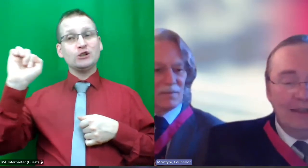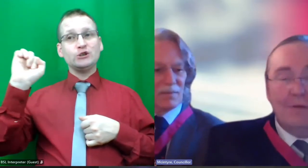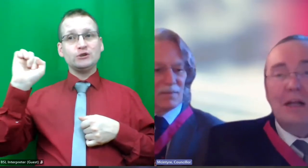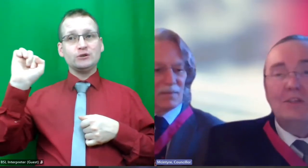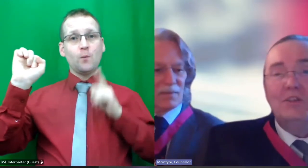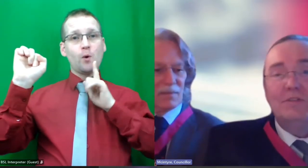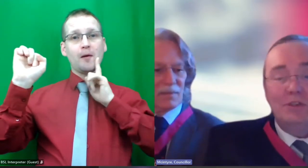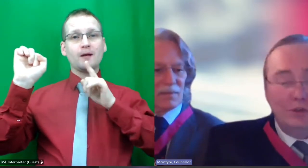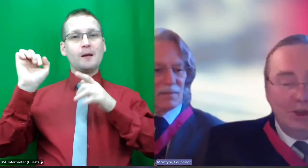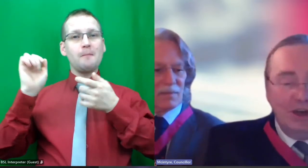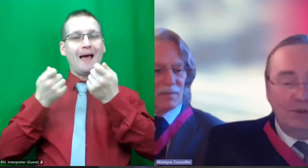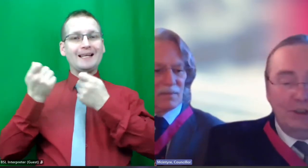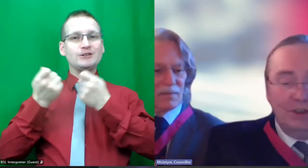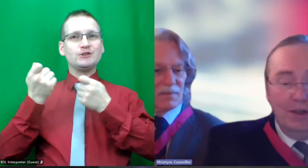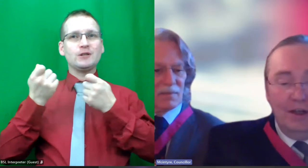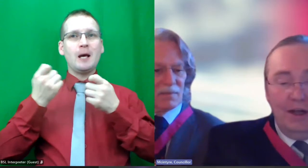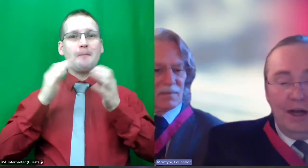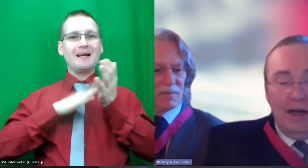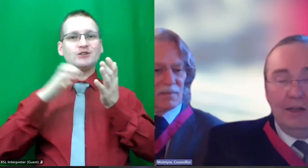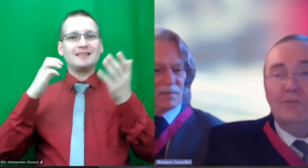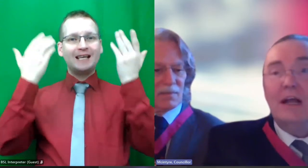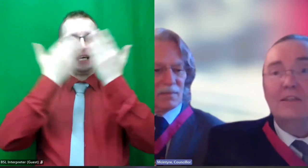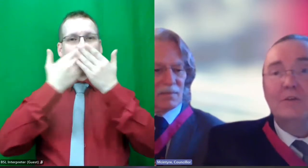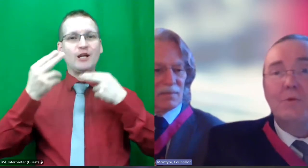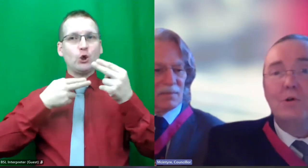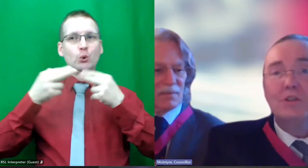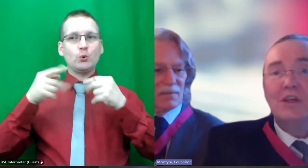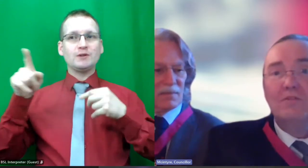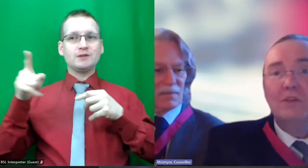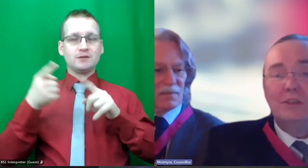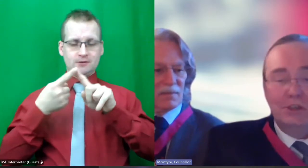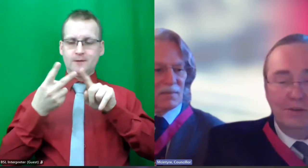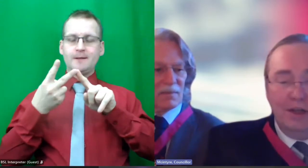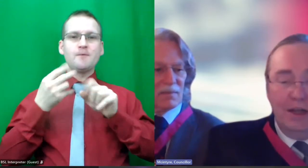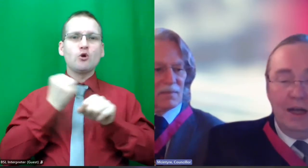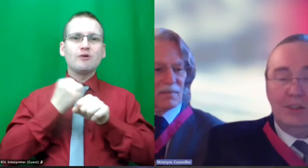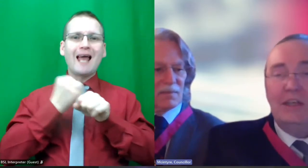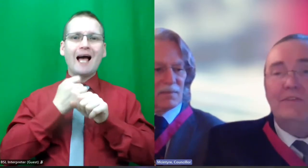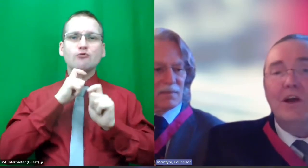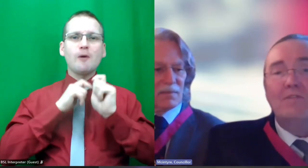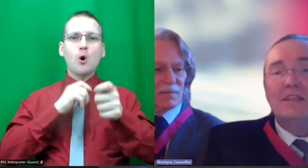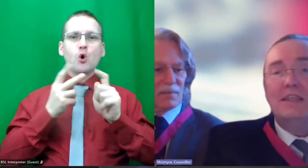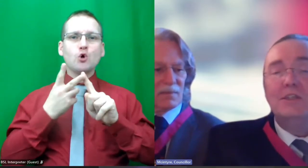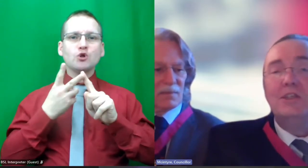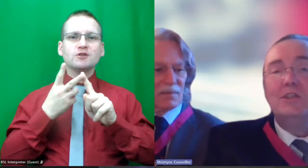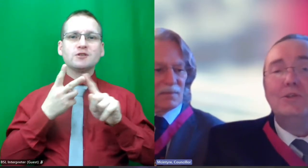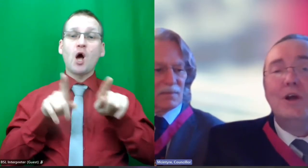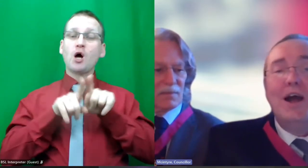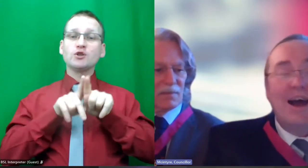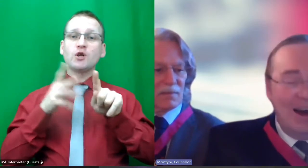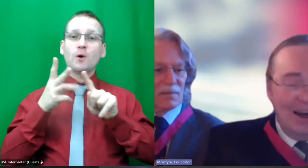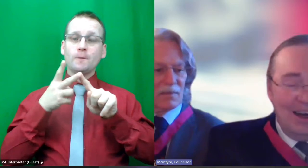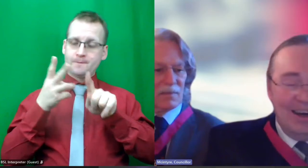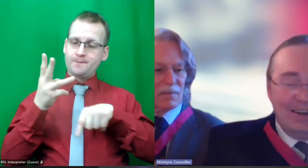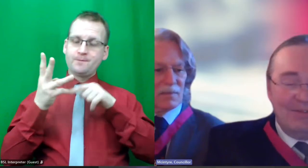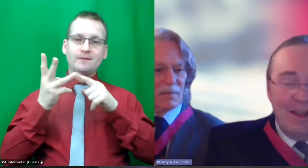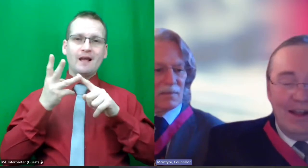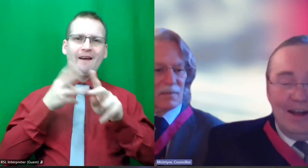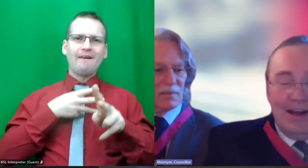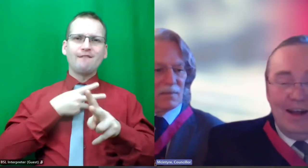get Manchester Evening News coverage, Granada Reports coverage, and she even got a visit to